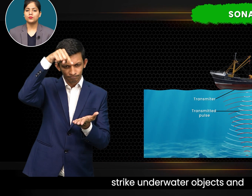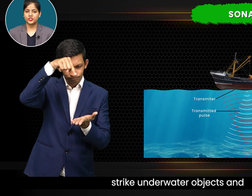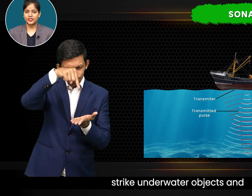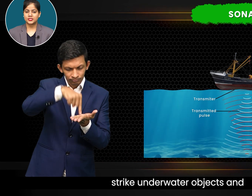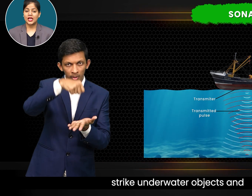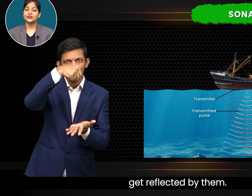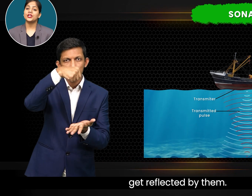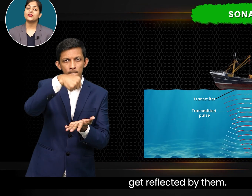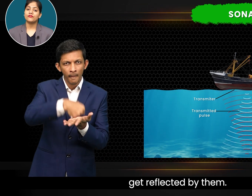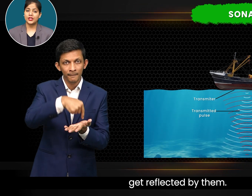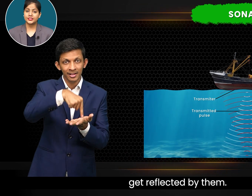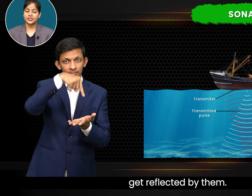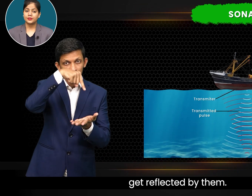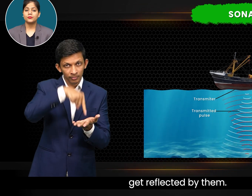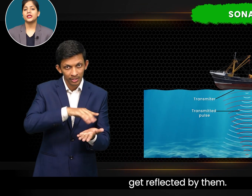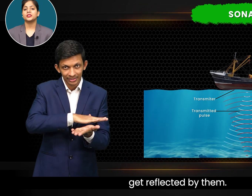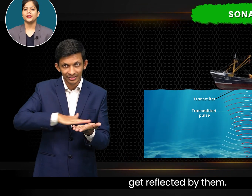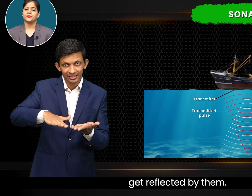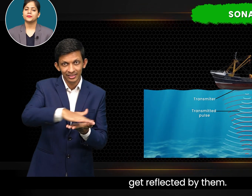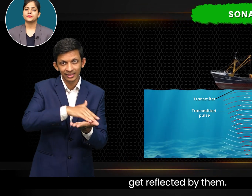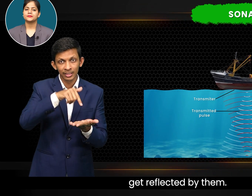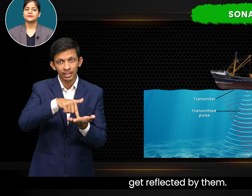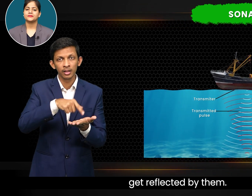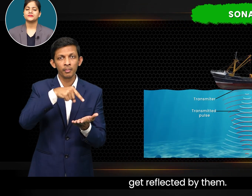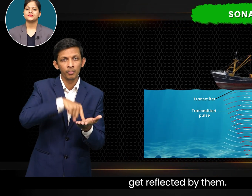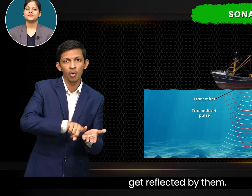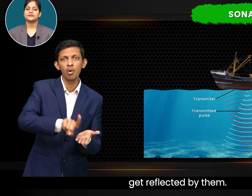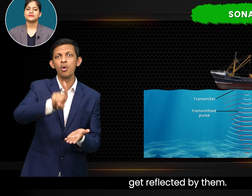underwater objects and get reflected by them.